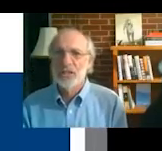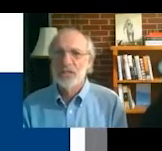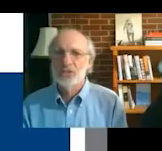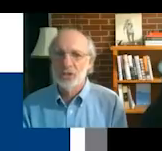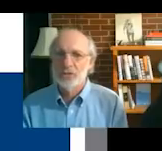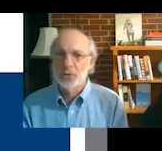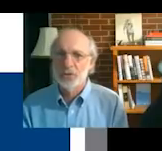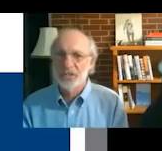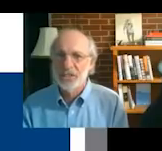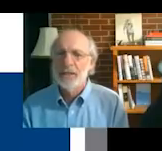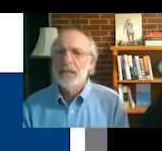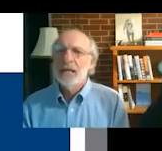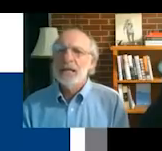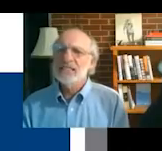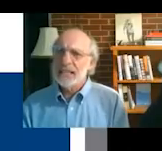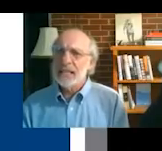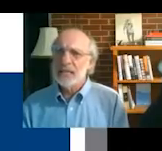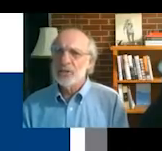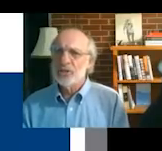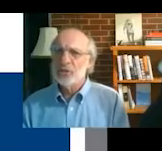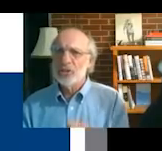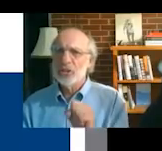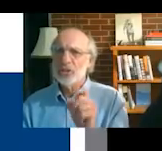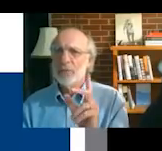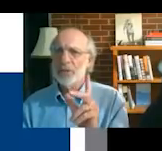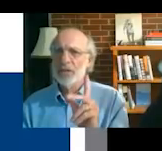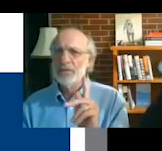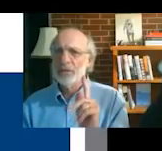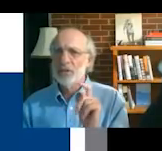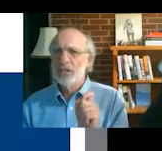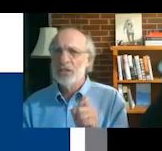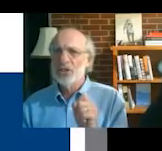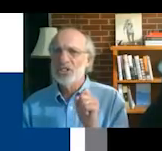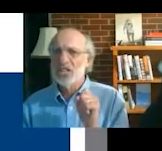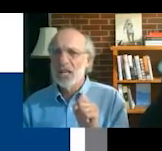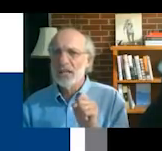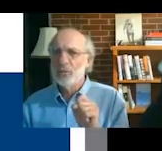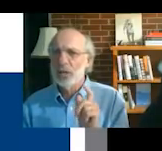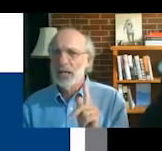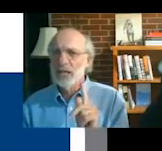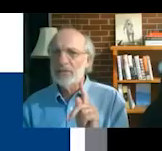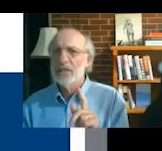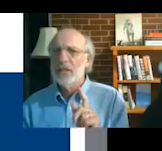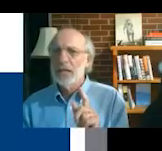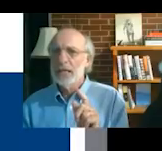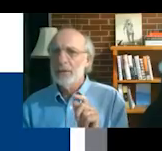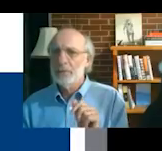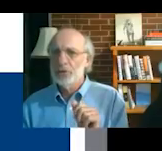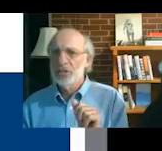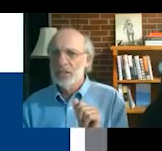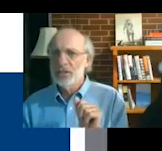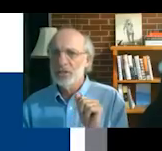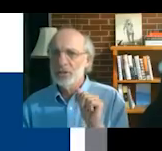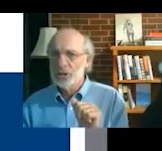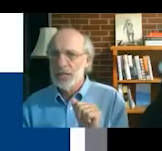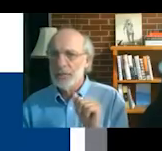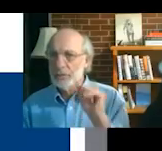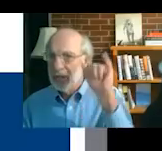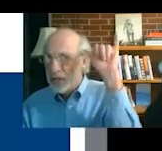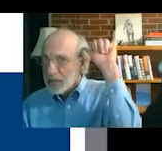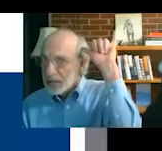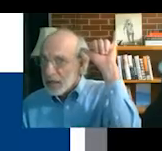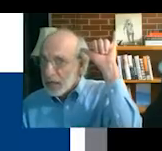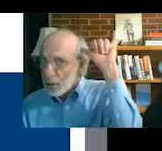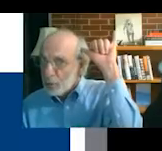exchange and so forth. A sign language is what's called topographical. Each sign will have a particular